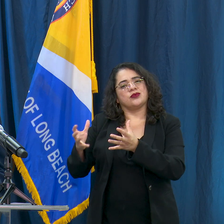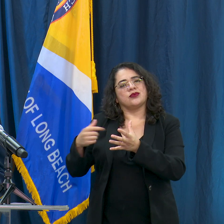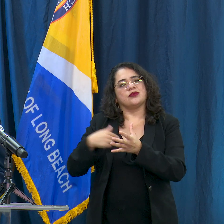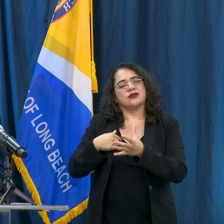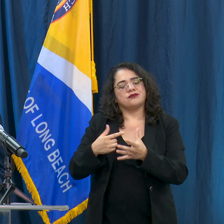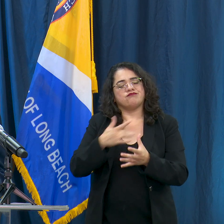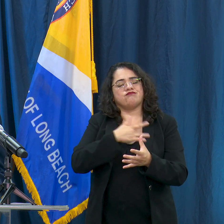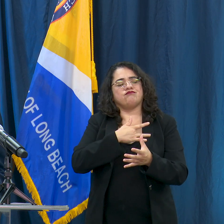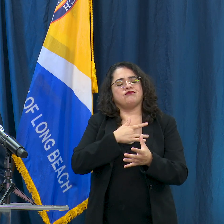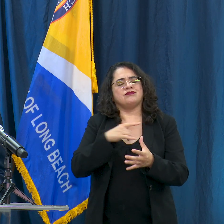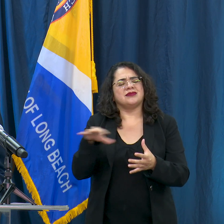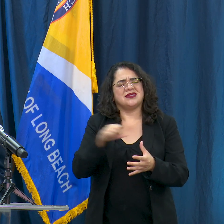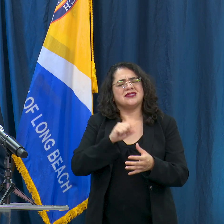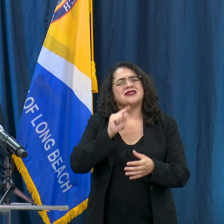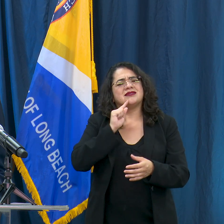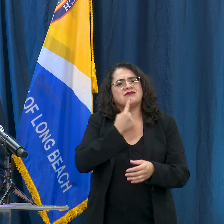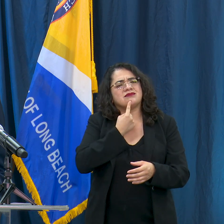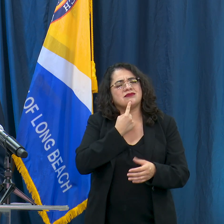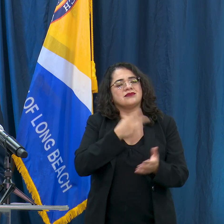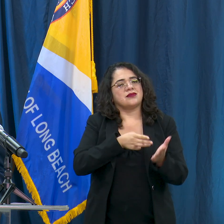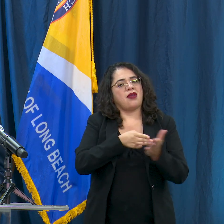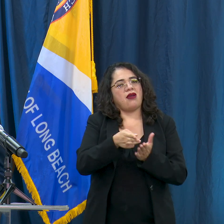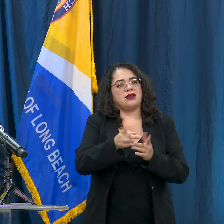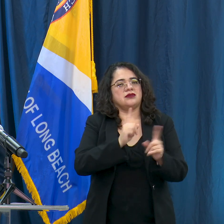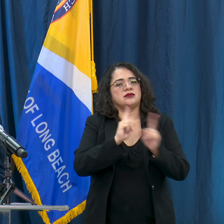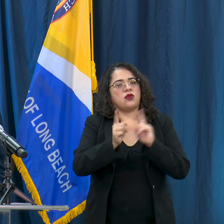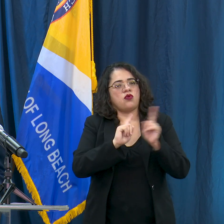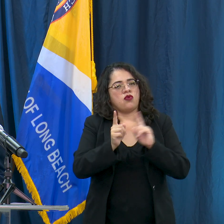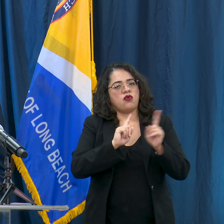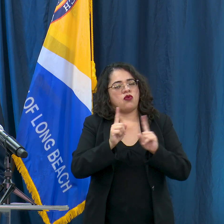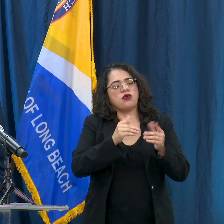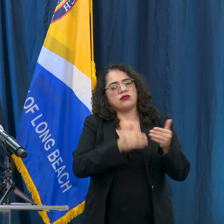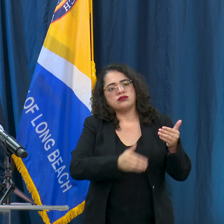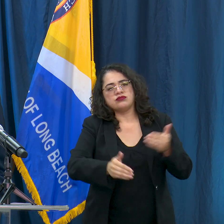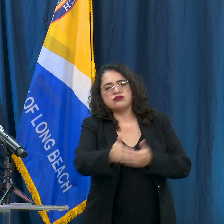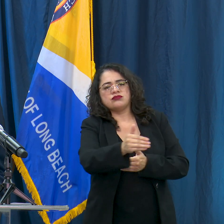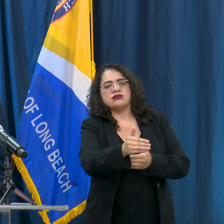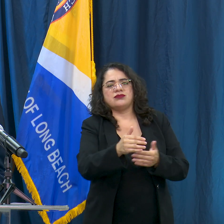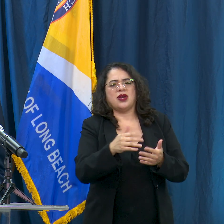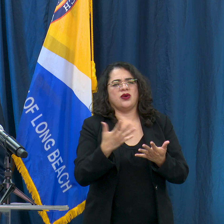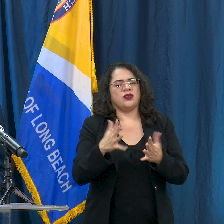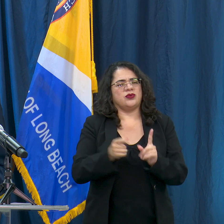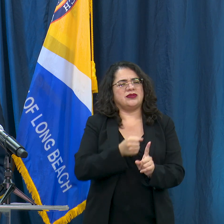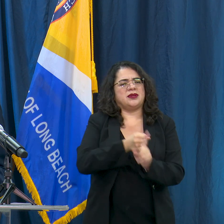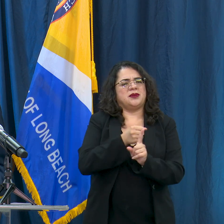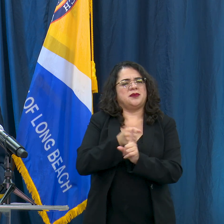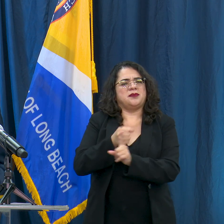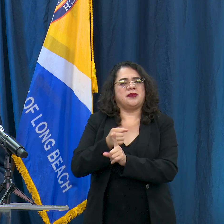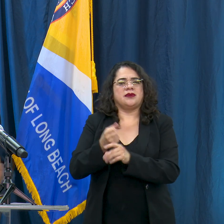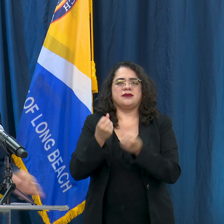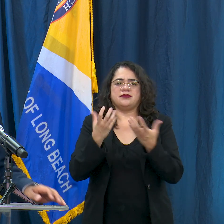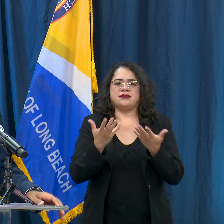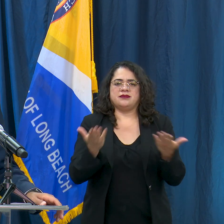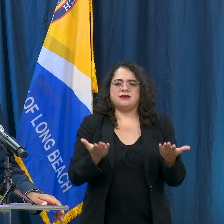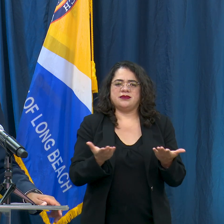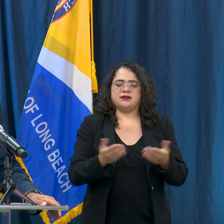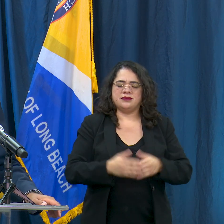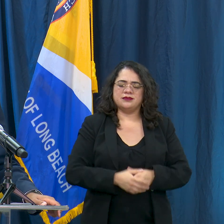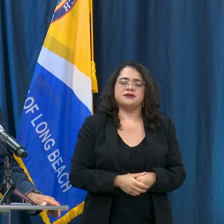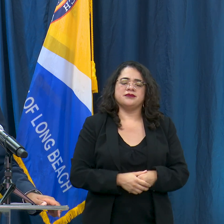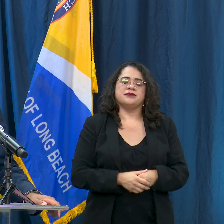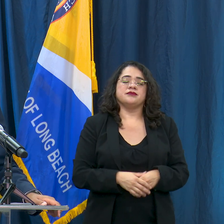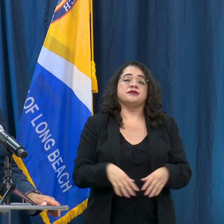take seriously and have honest conversations about as we move forward. A couple announcements, and then into some